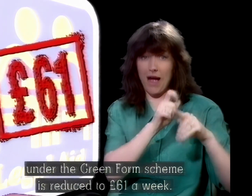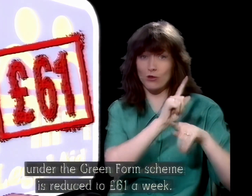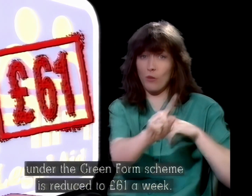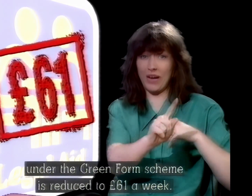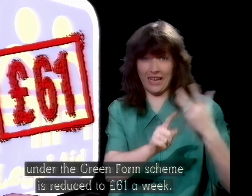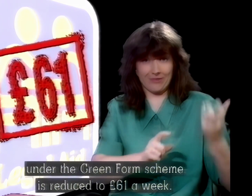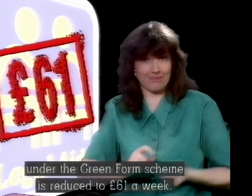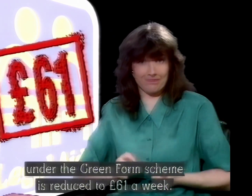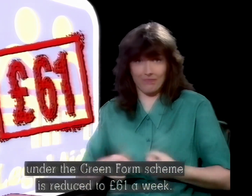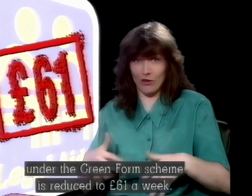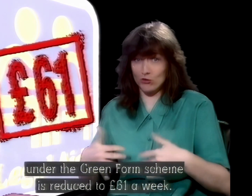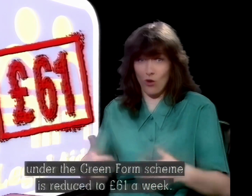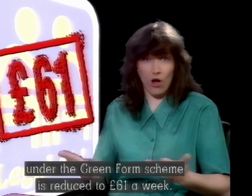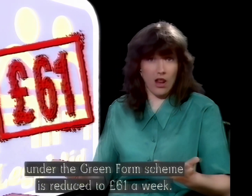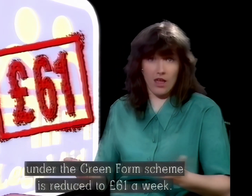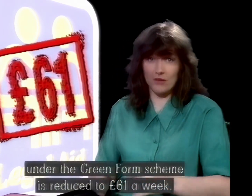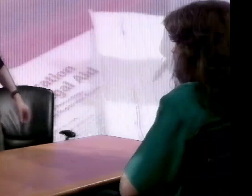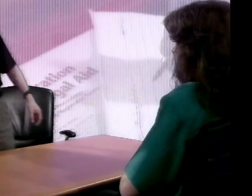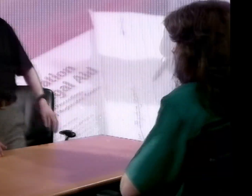to £61 a week.